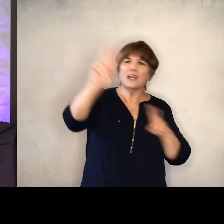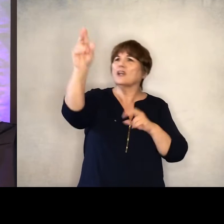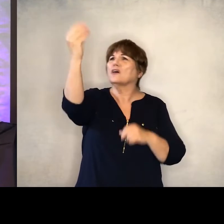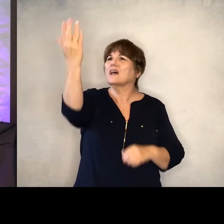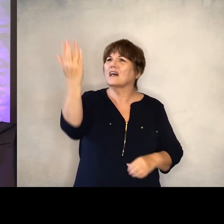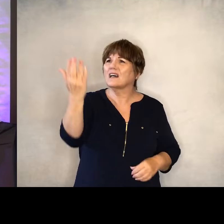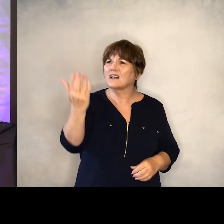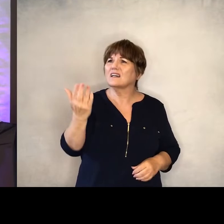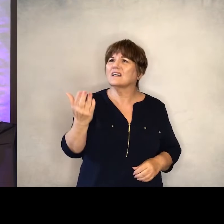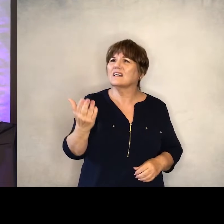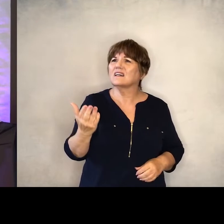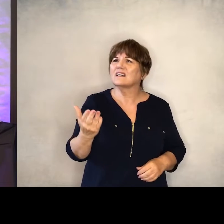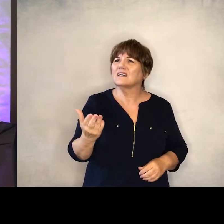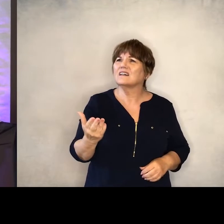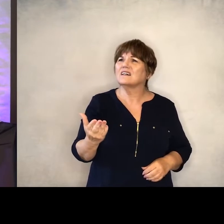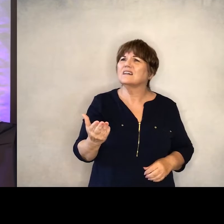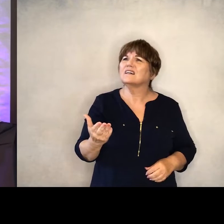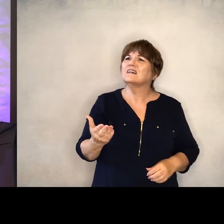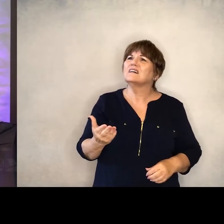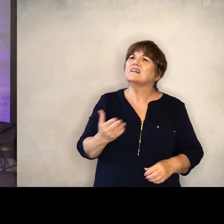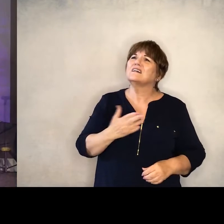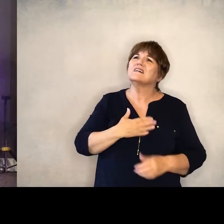where my help comes from.